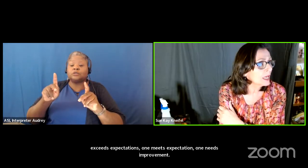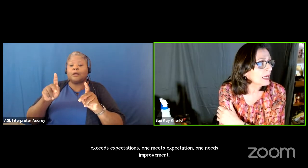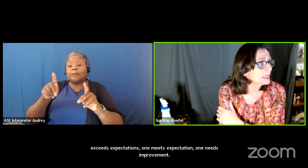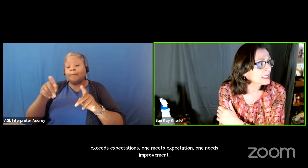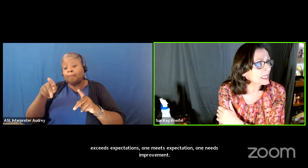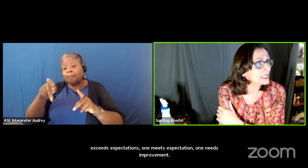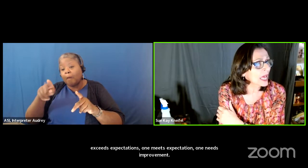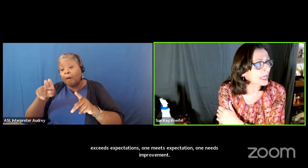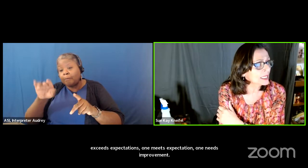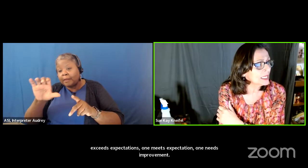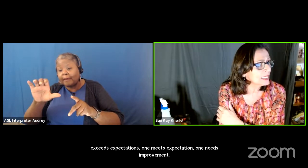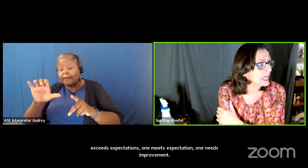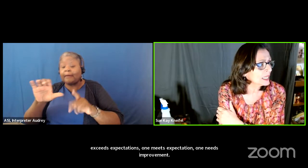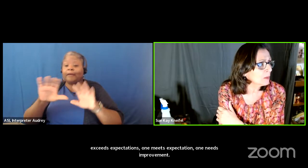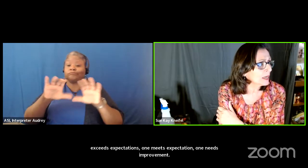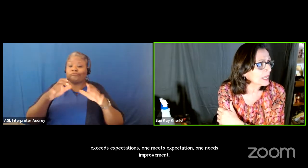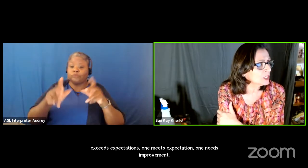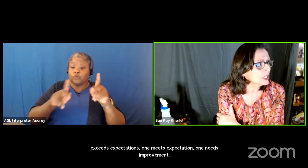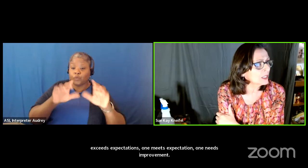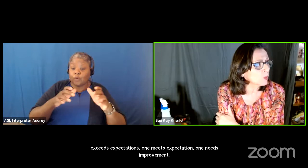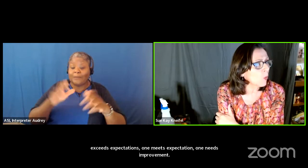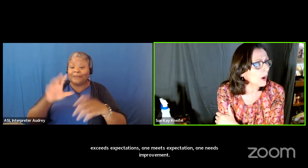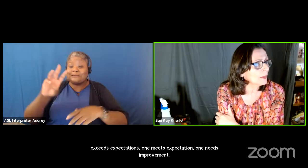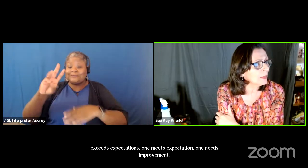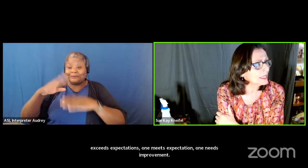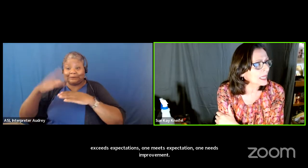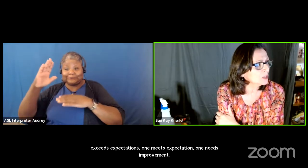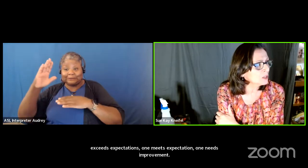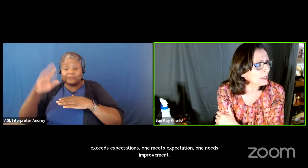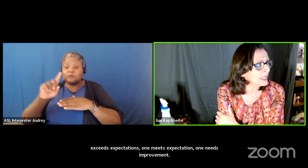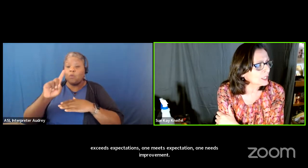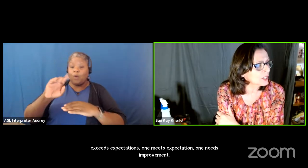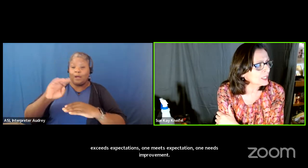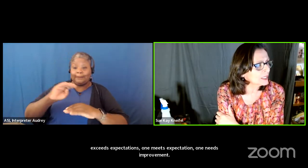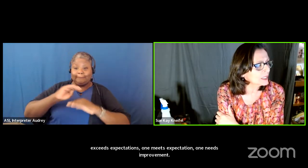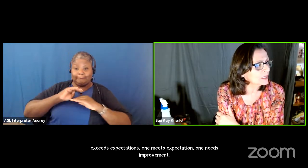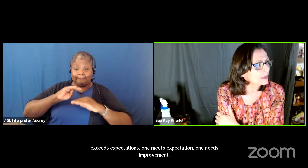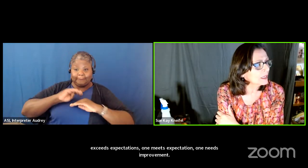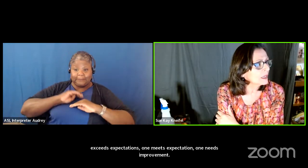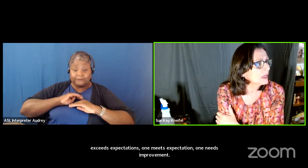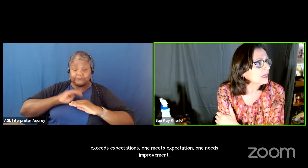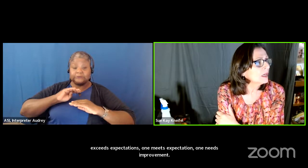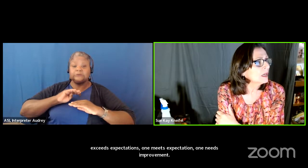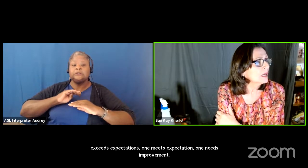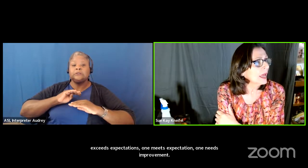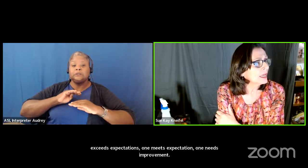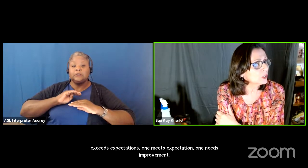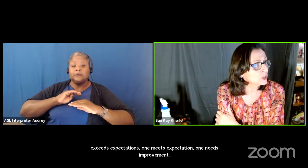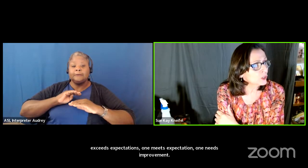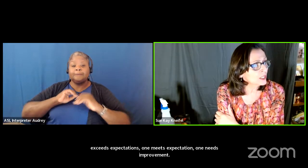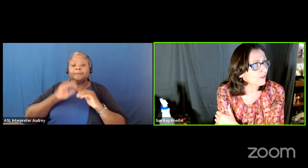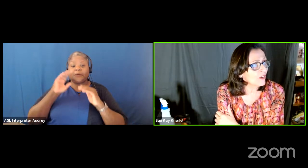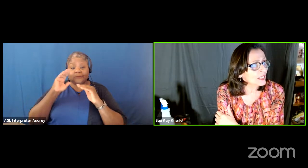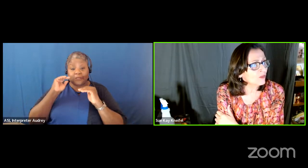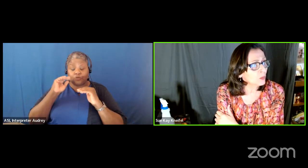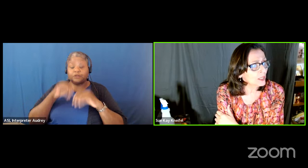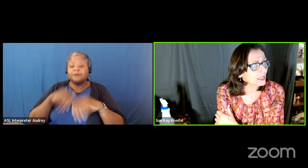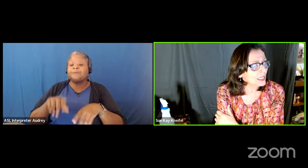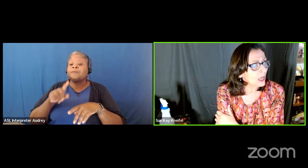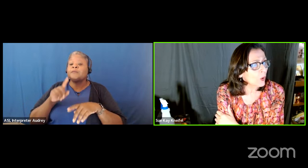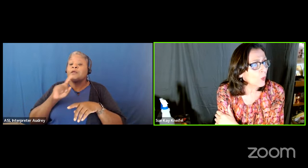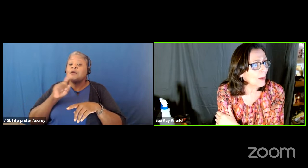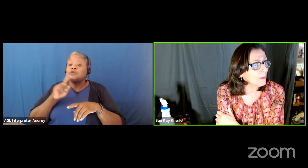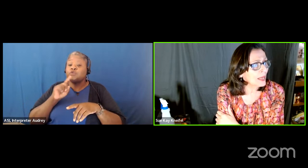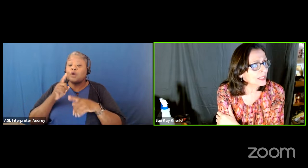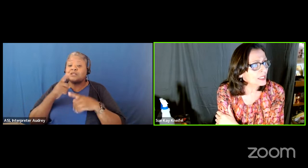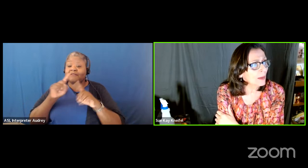groups. 6 exceeds expectations, 1 meets expectations. Ensures effective